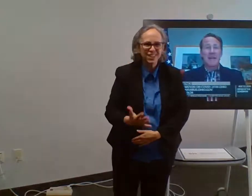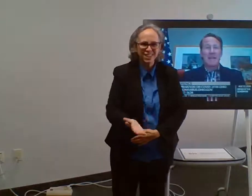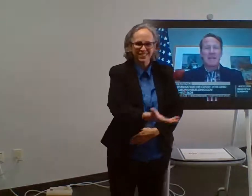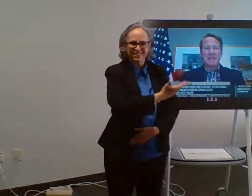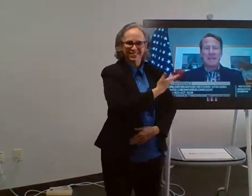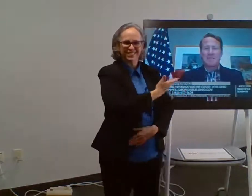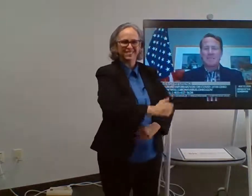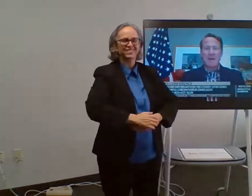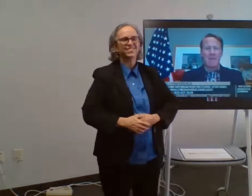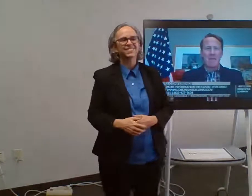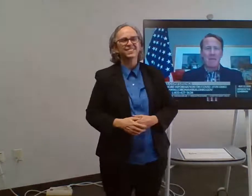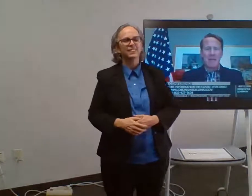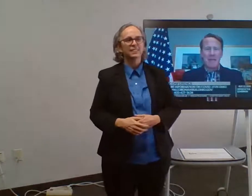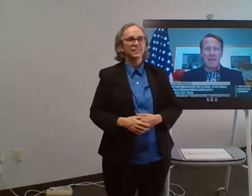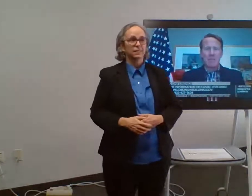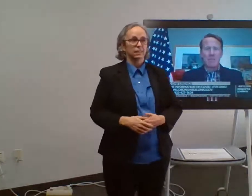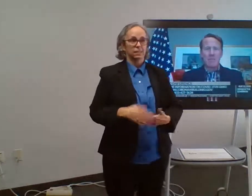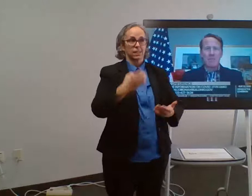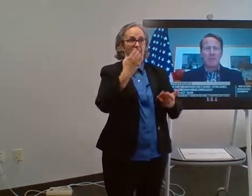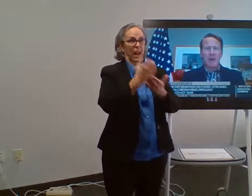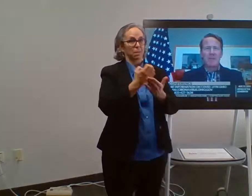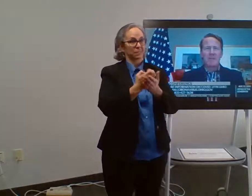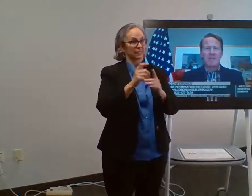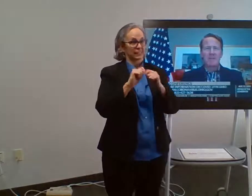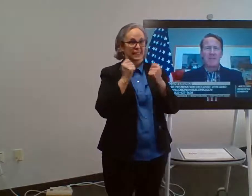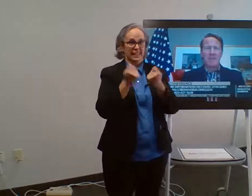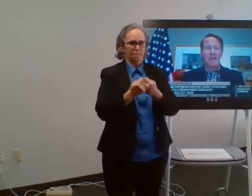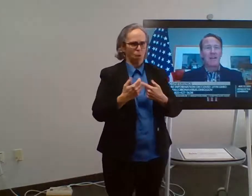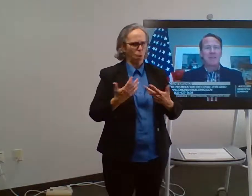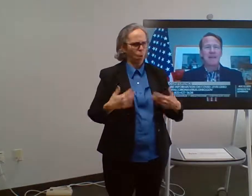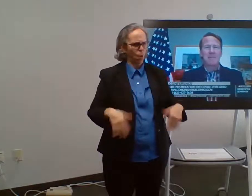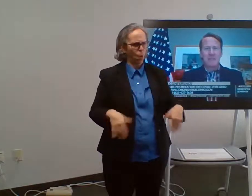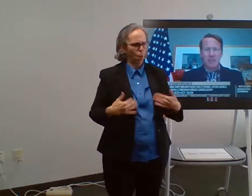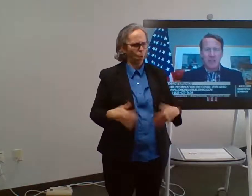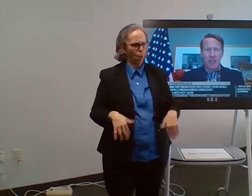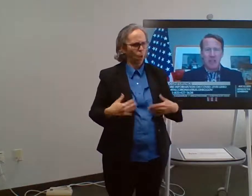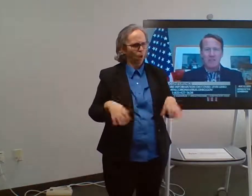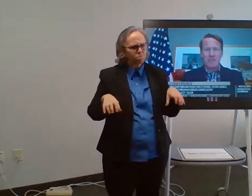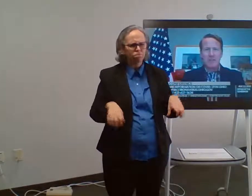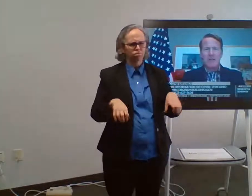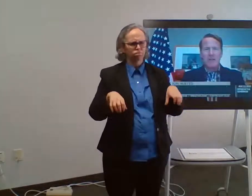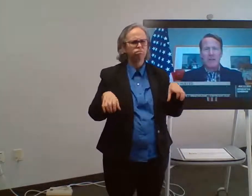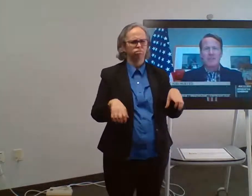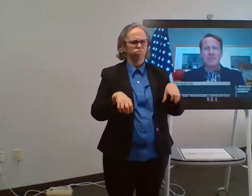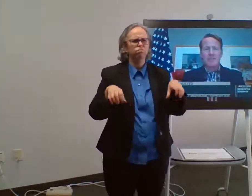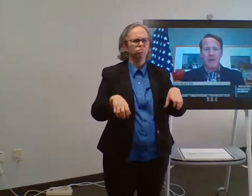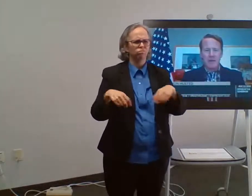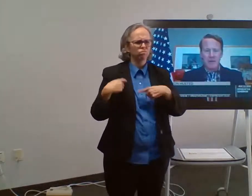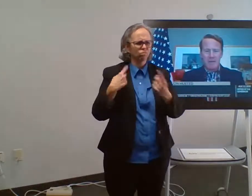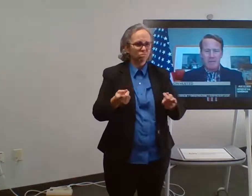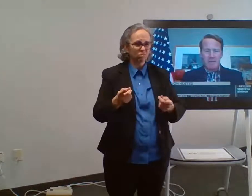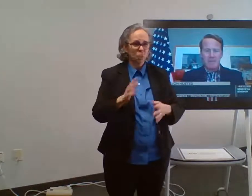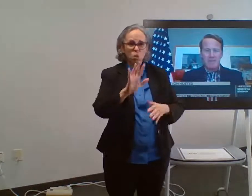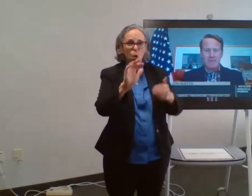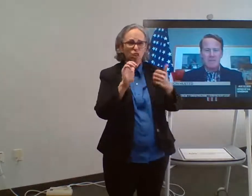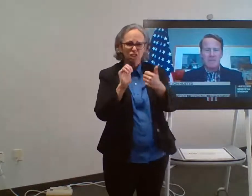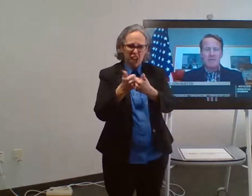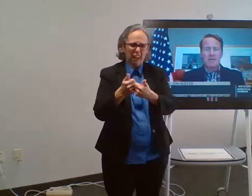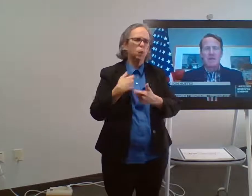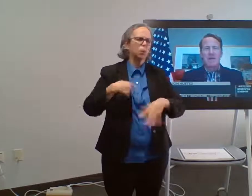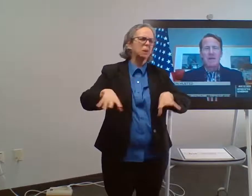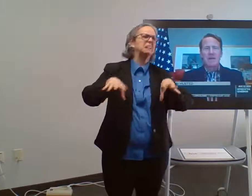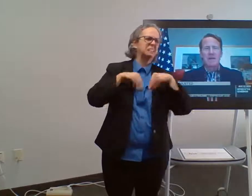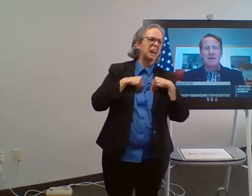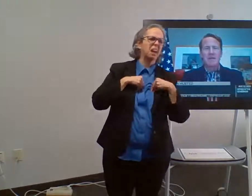The economic team, we've been engaged with them through this process, and they're accepting your challenge to do better as it relates